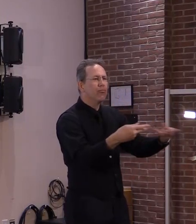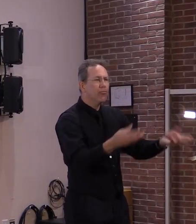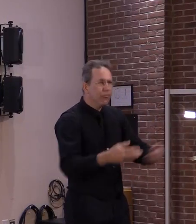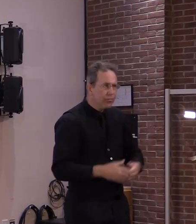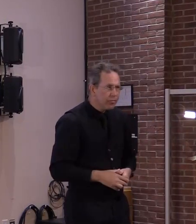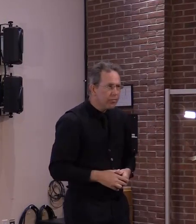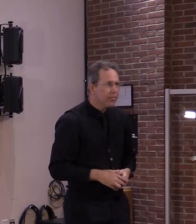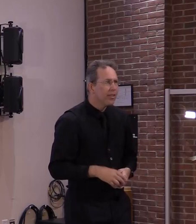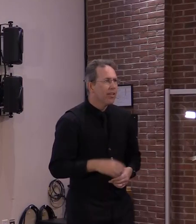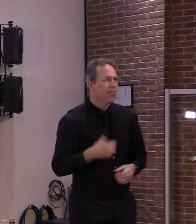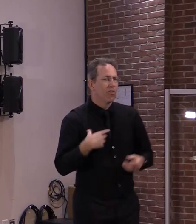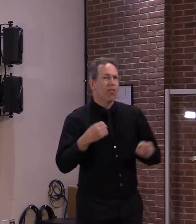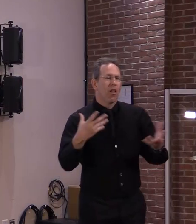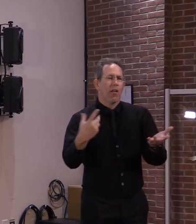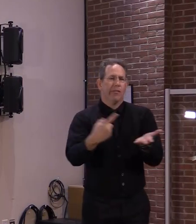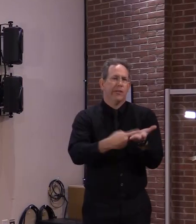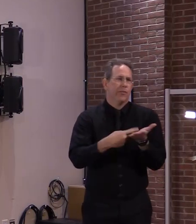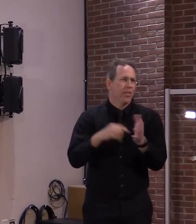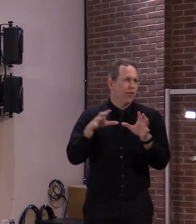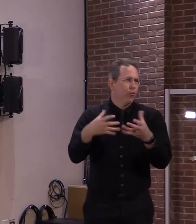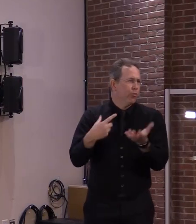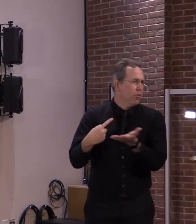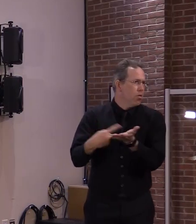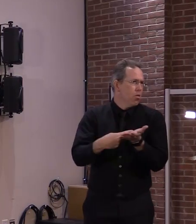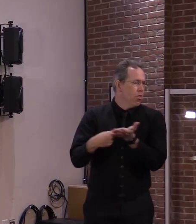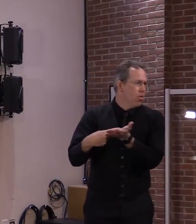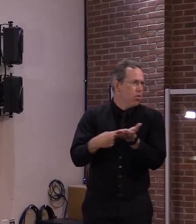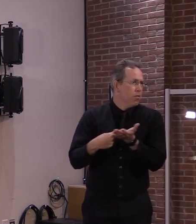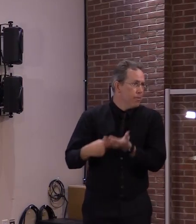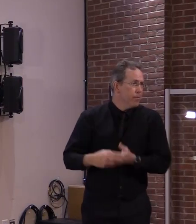about that. You know,